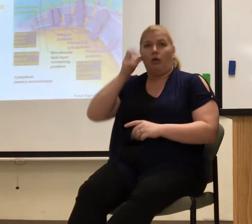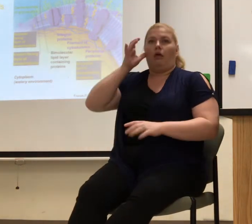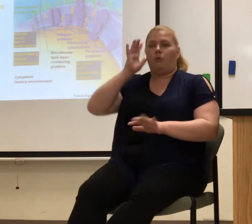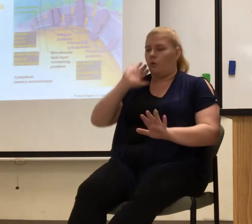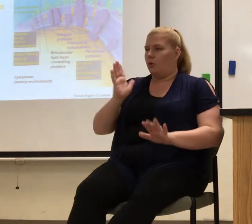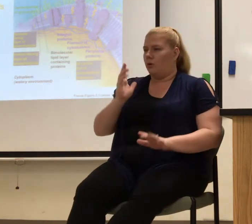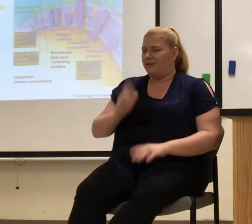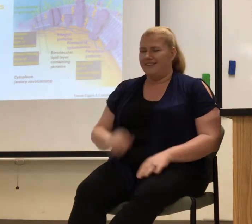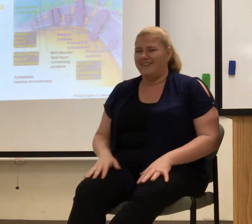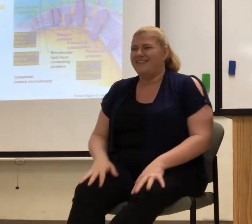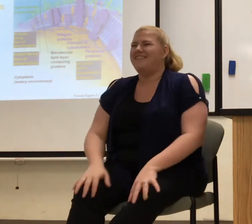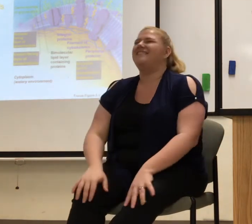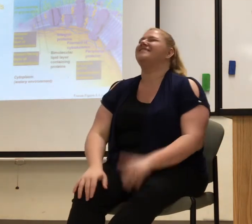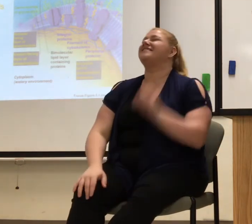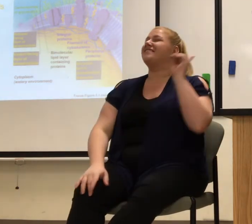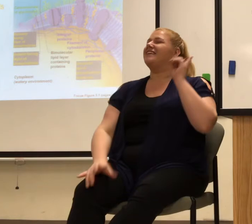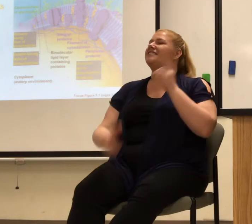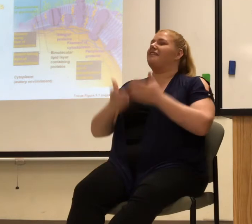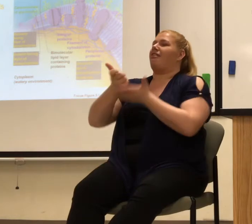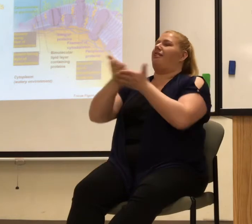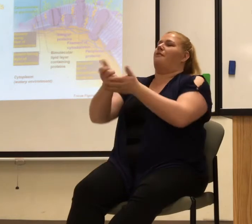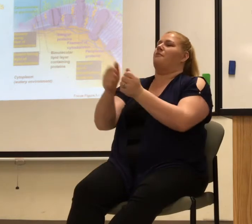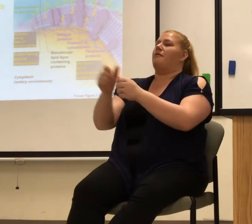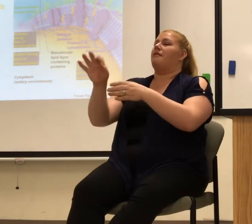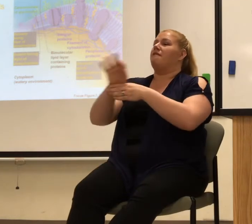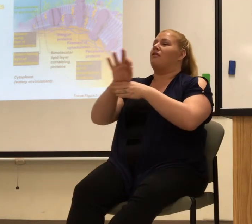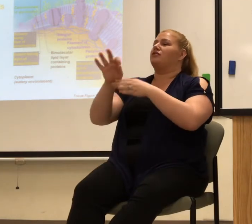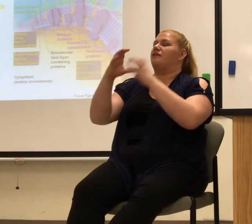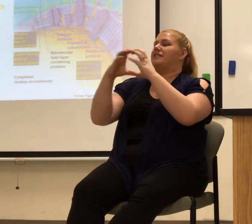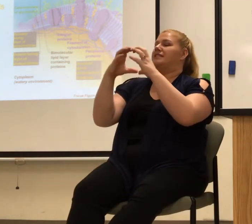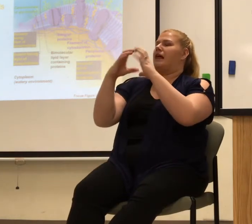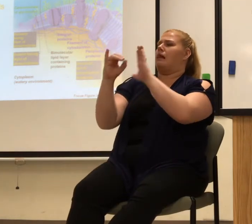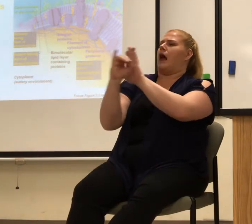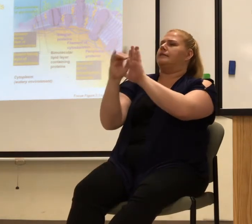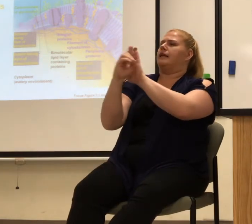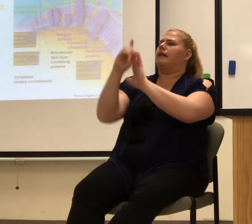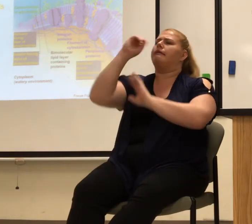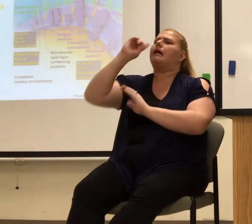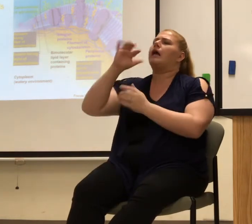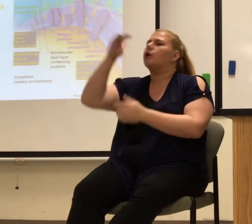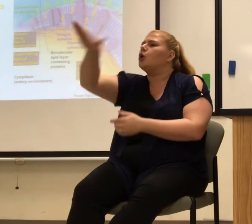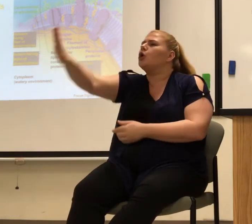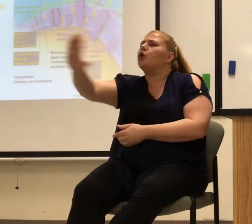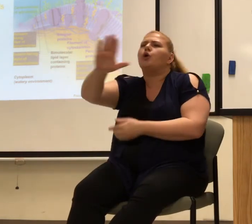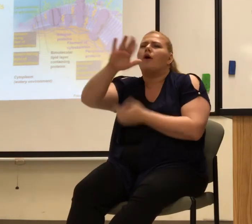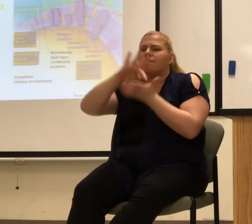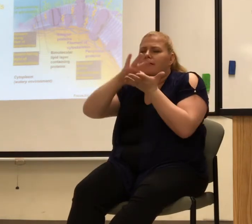cell identity. It's kind of like a fingerprint for the cell.